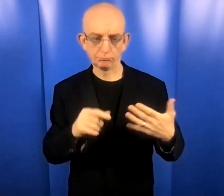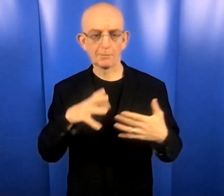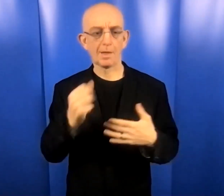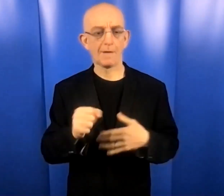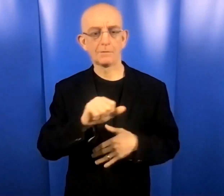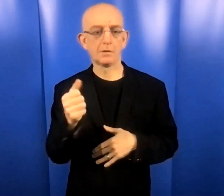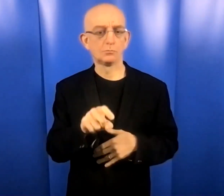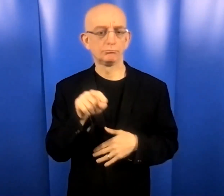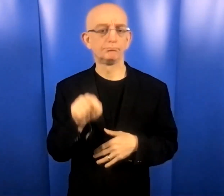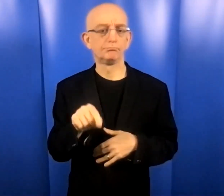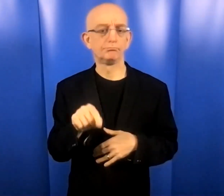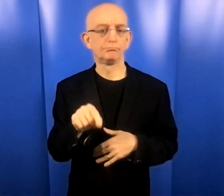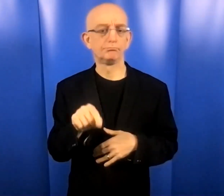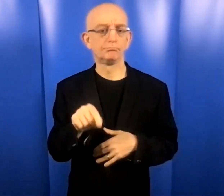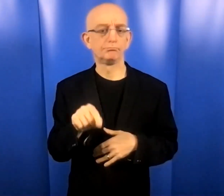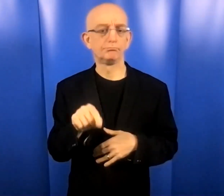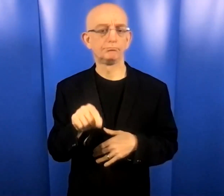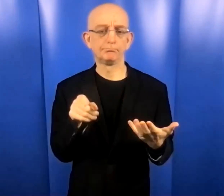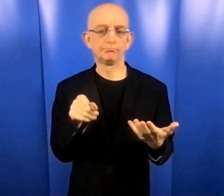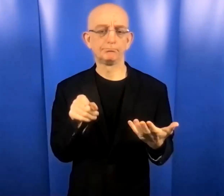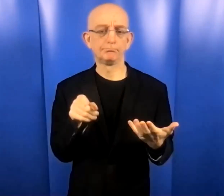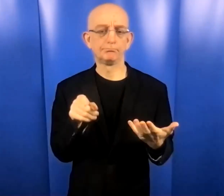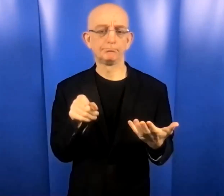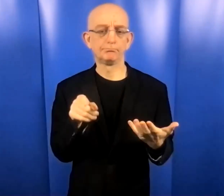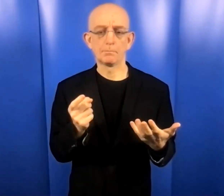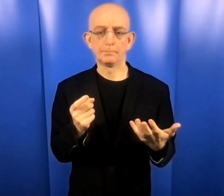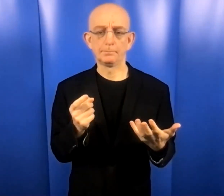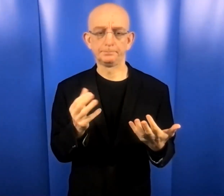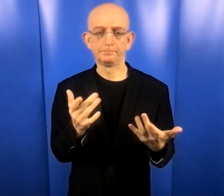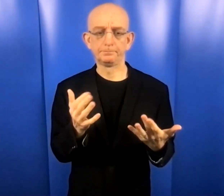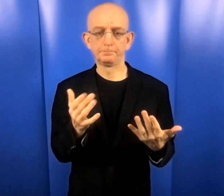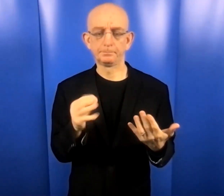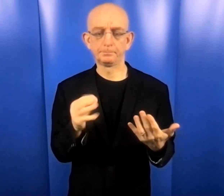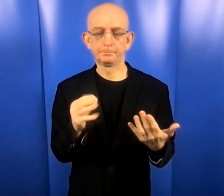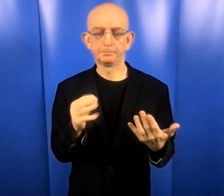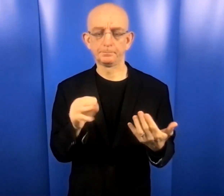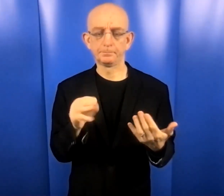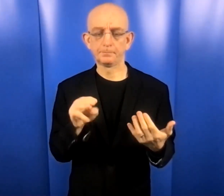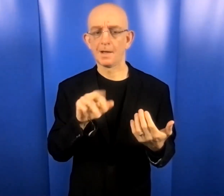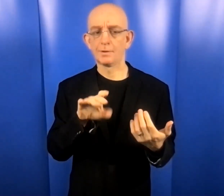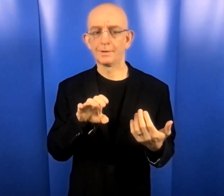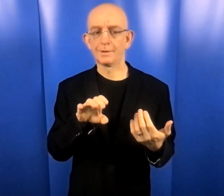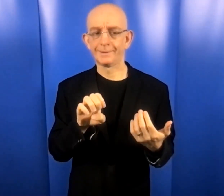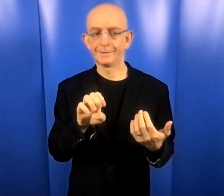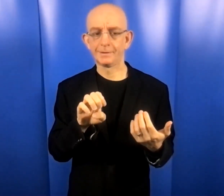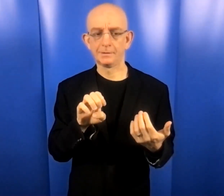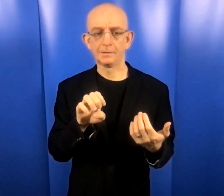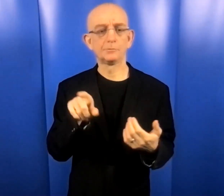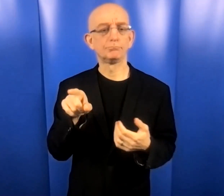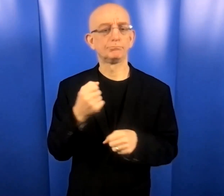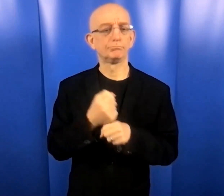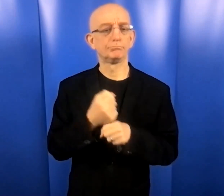a fellow Leonard Cheshire colleague. Maria is asking specifically about